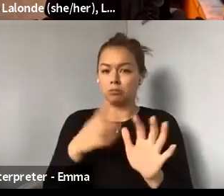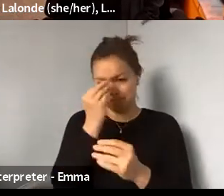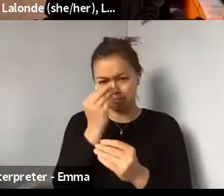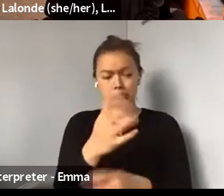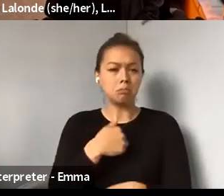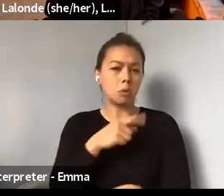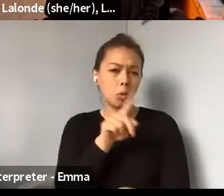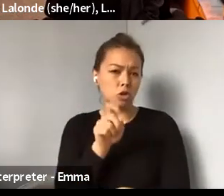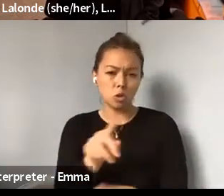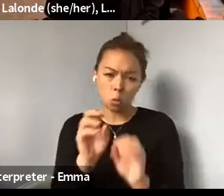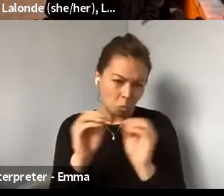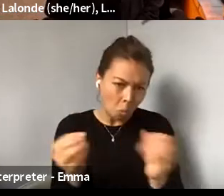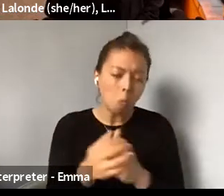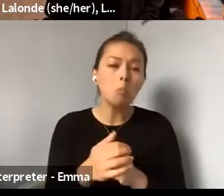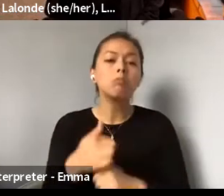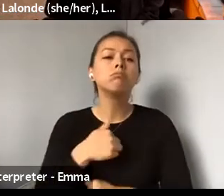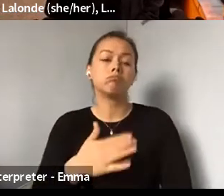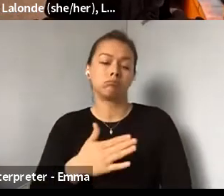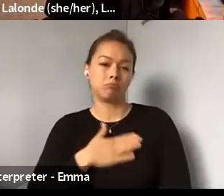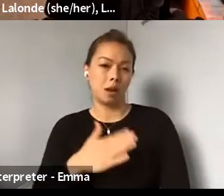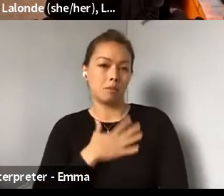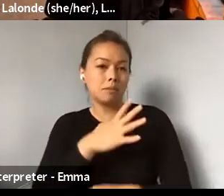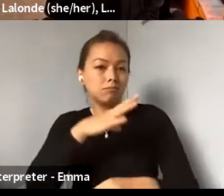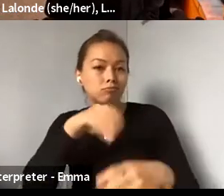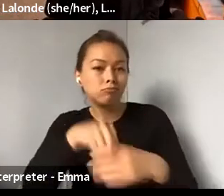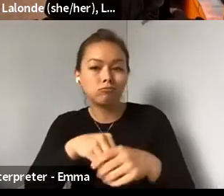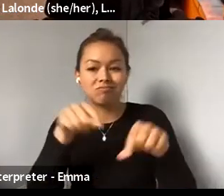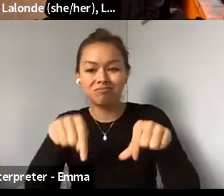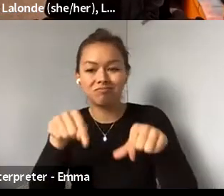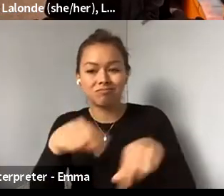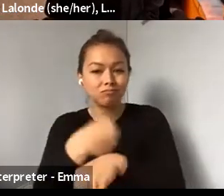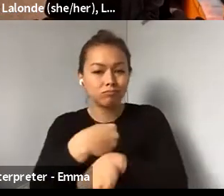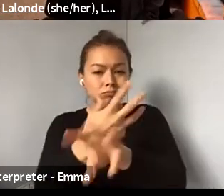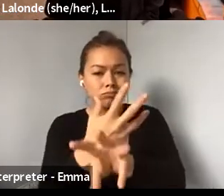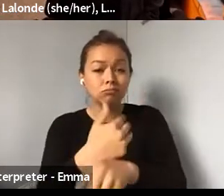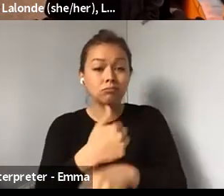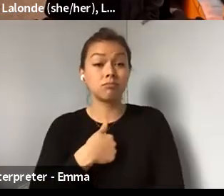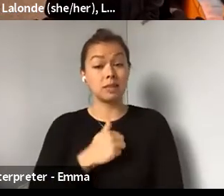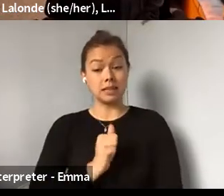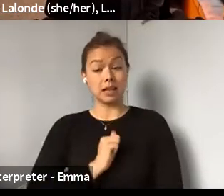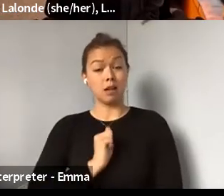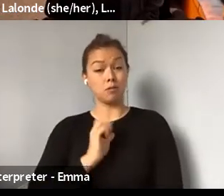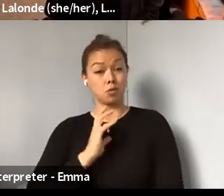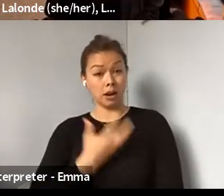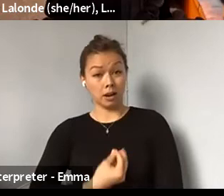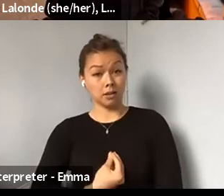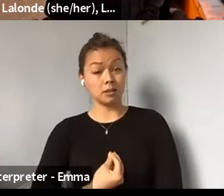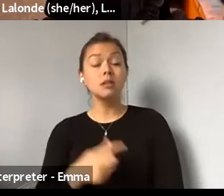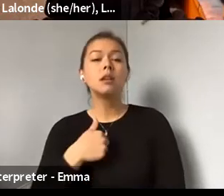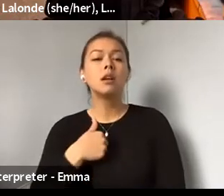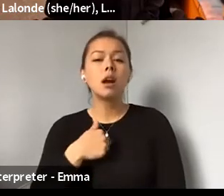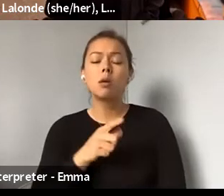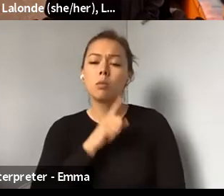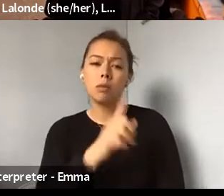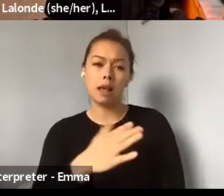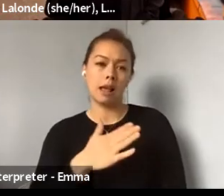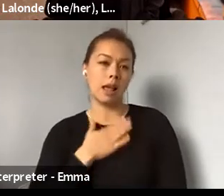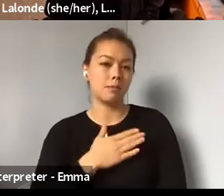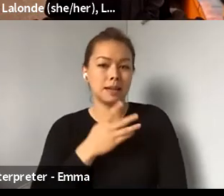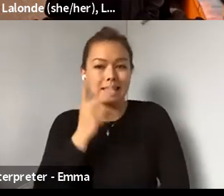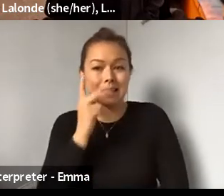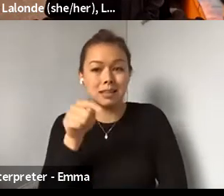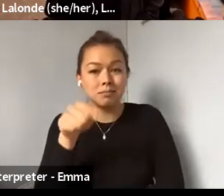attend this. As a trans individual, I'm so happy to see that sessions like this are being offered to the public. It's